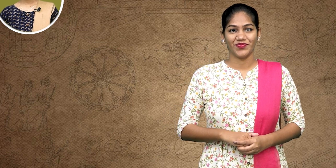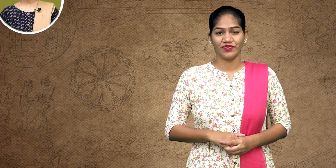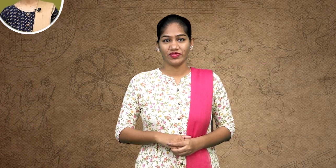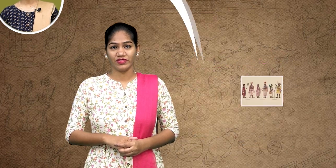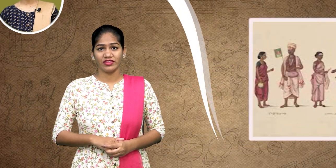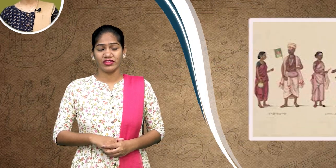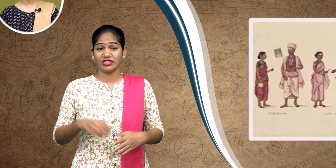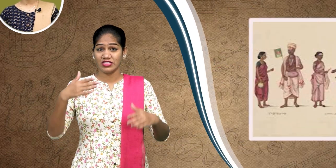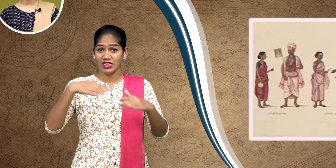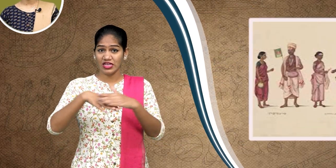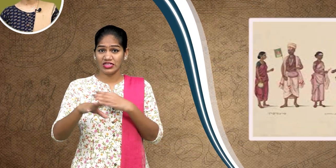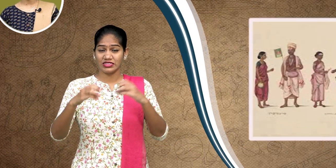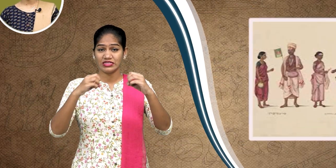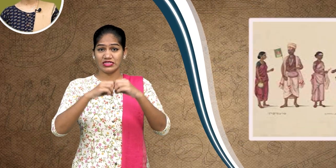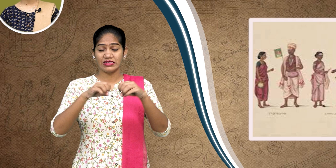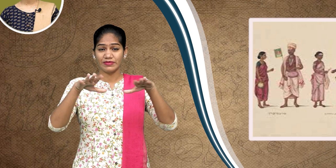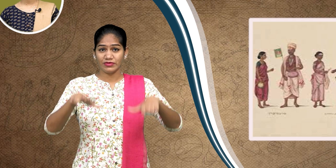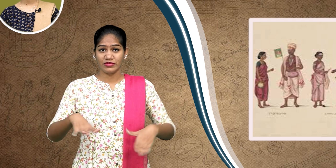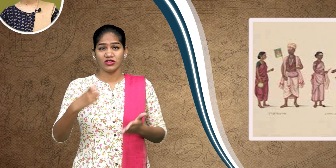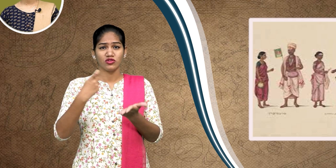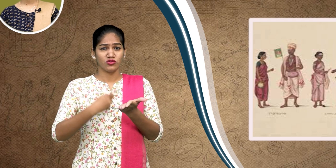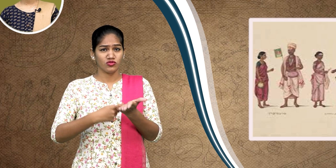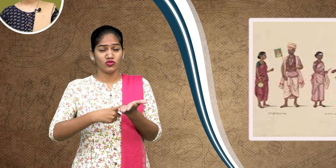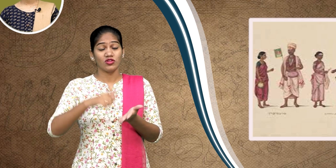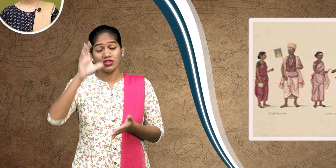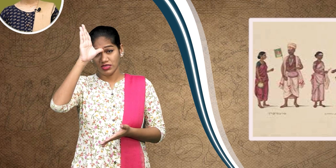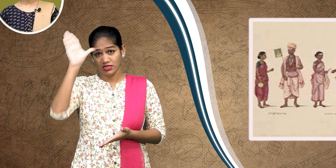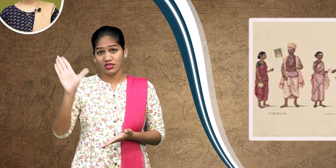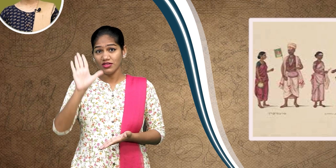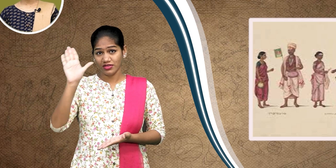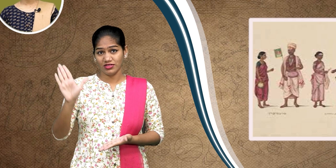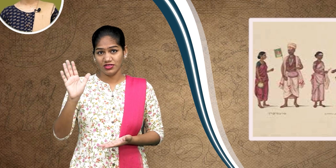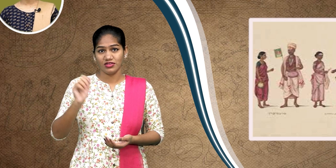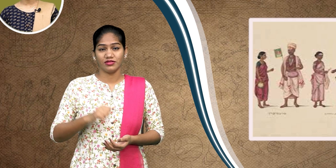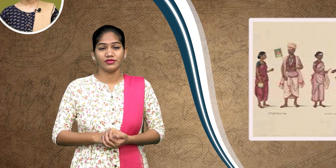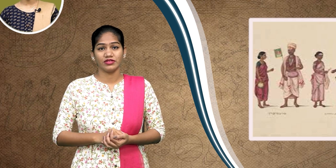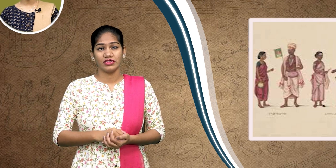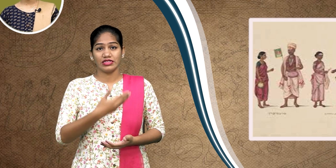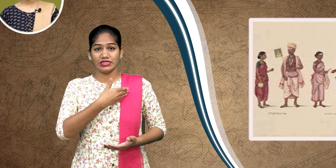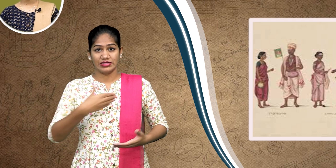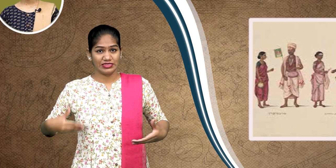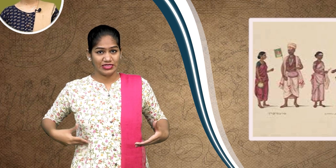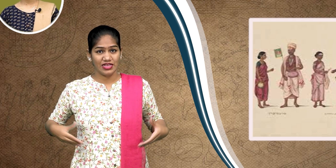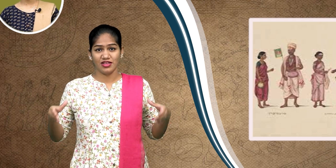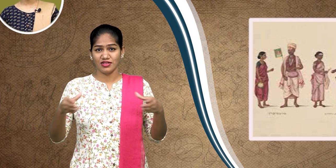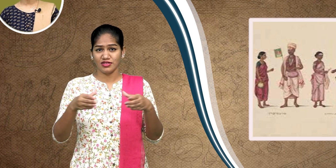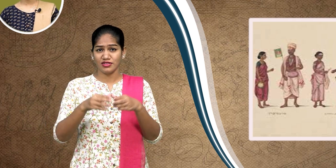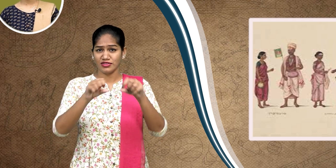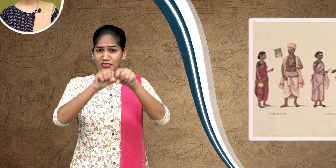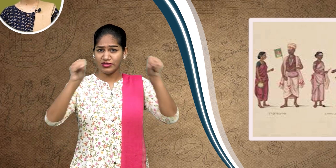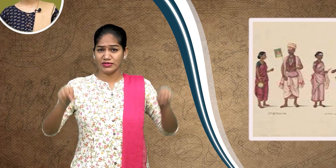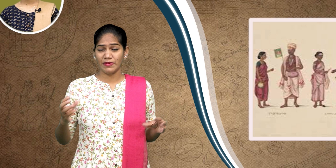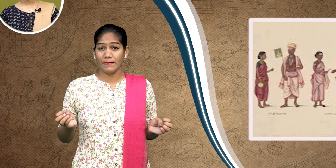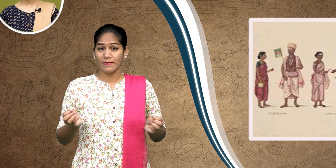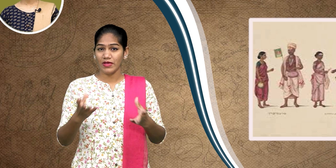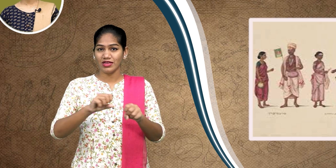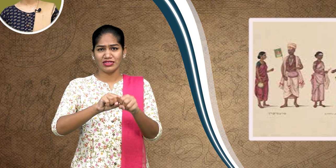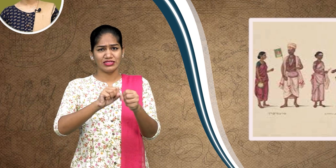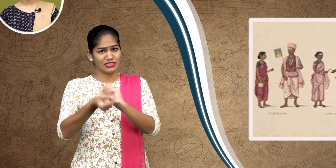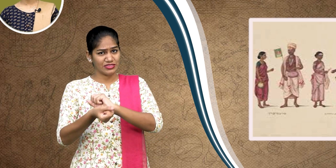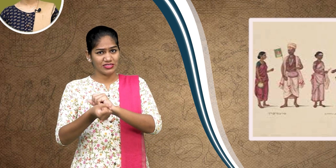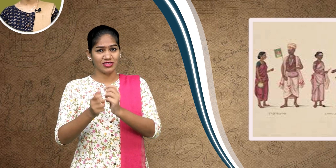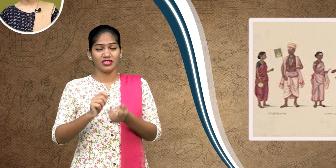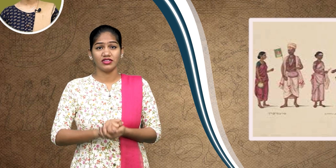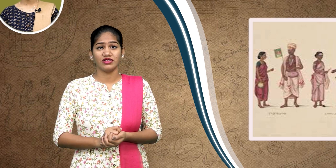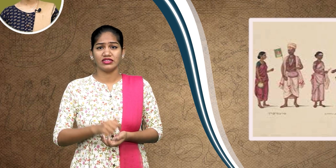Under British rule in India, the caste system began to change as